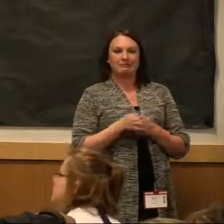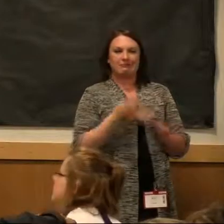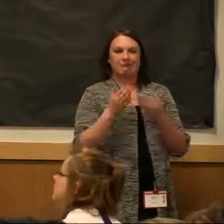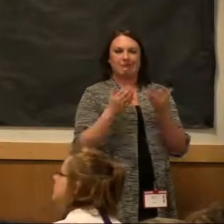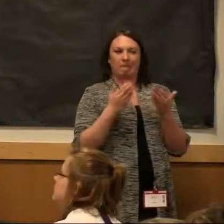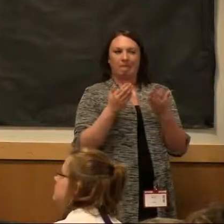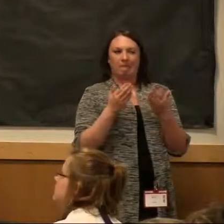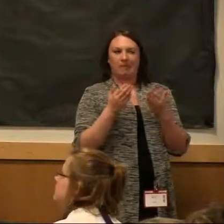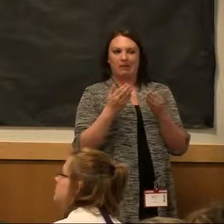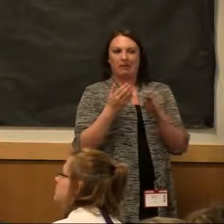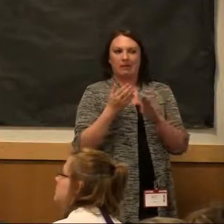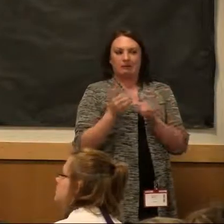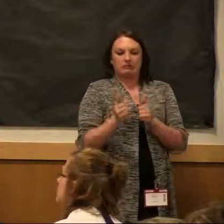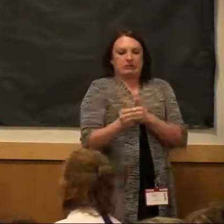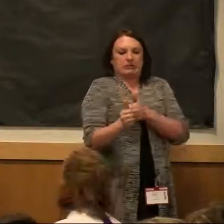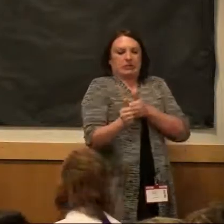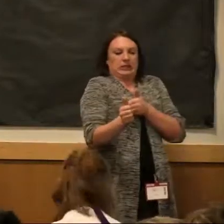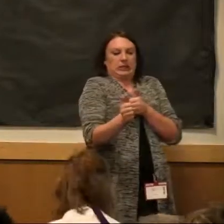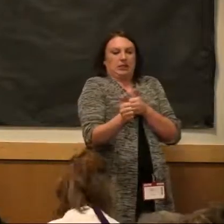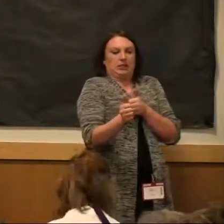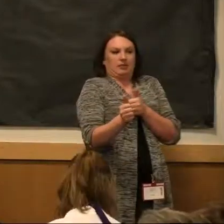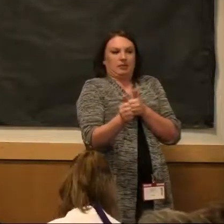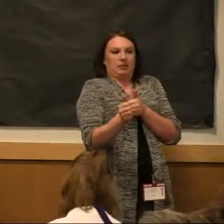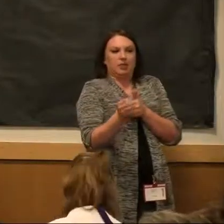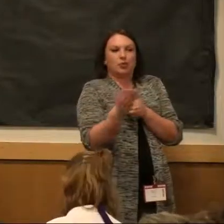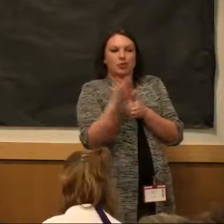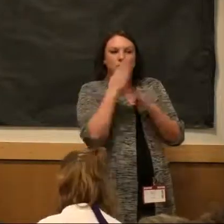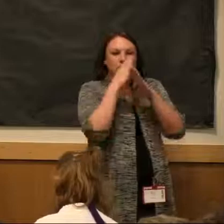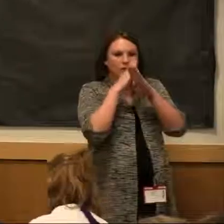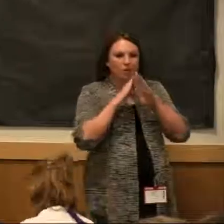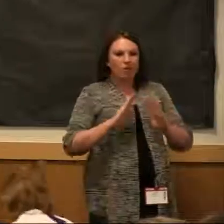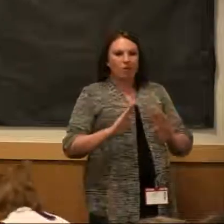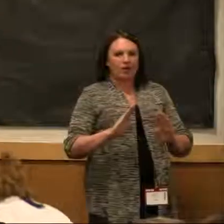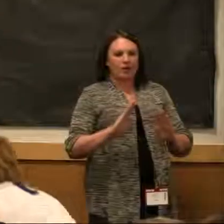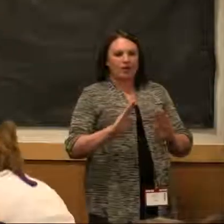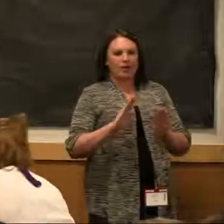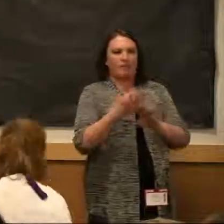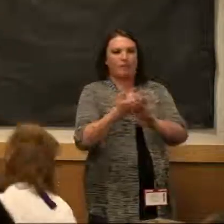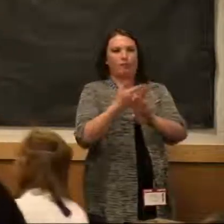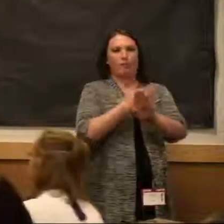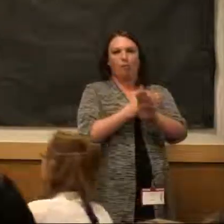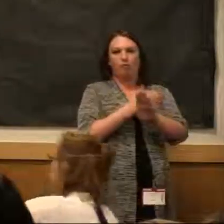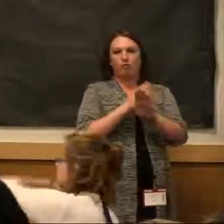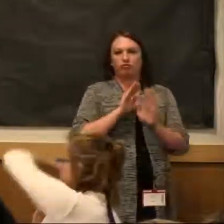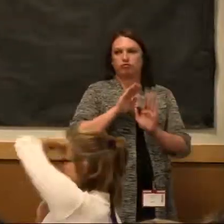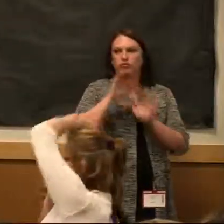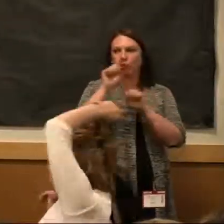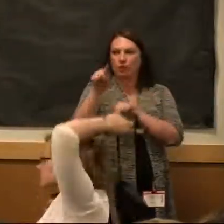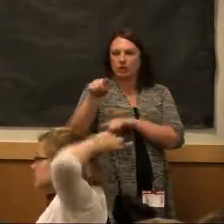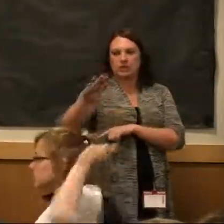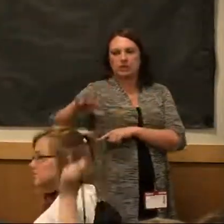bit, so please be quiet before you enter your next location. There is one group that will be